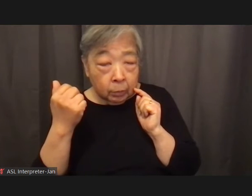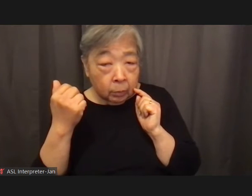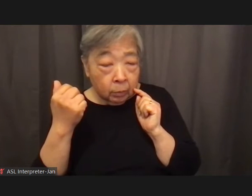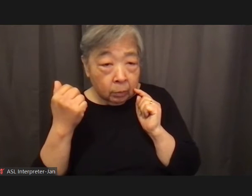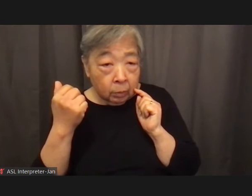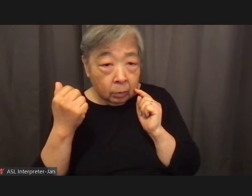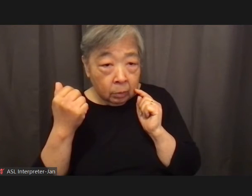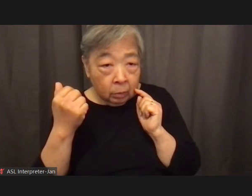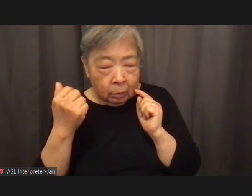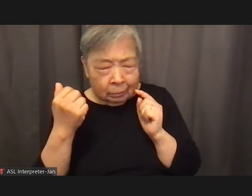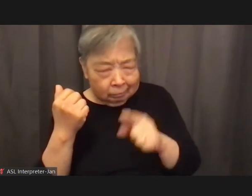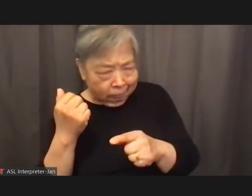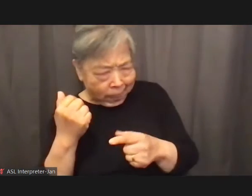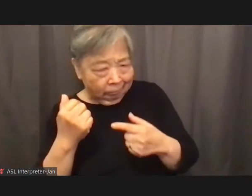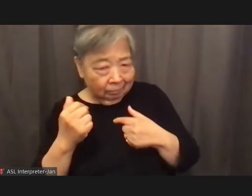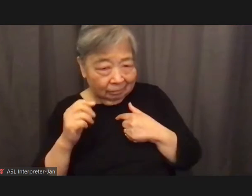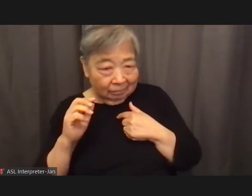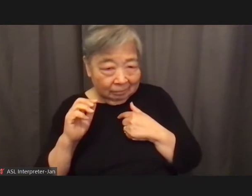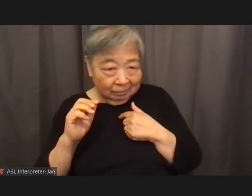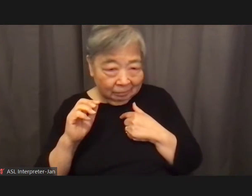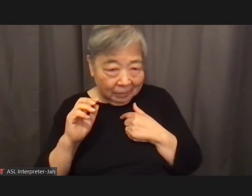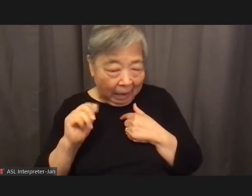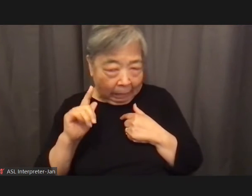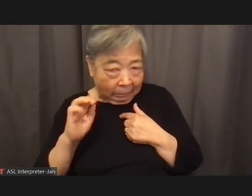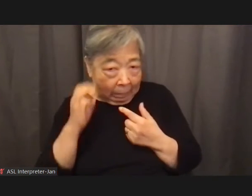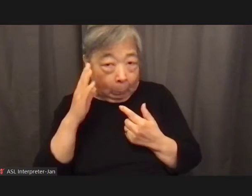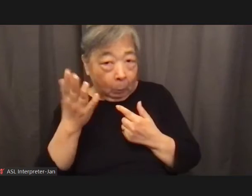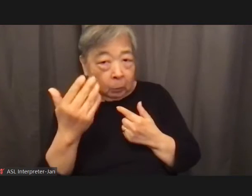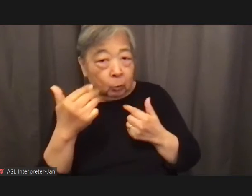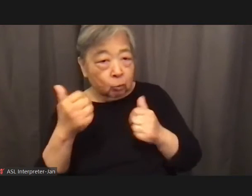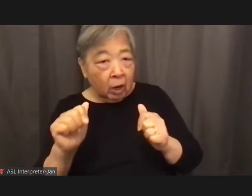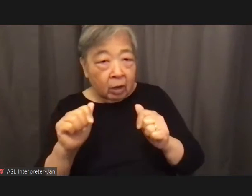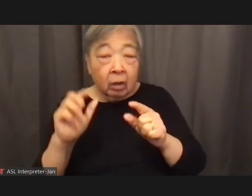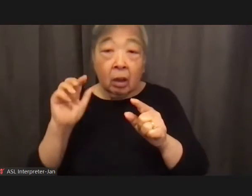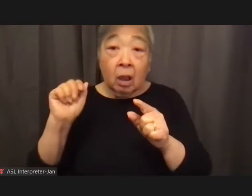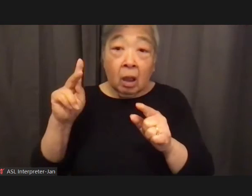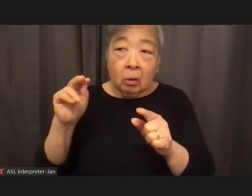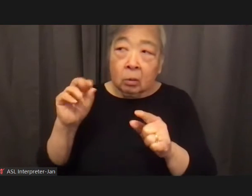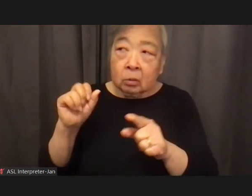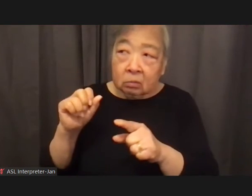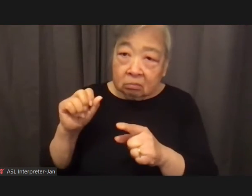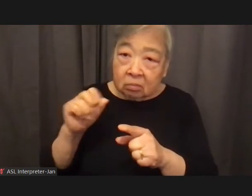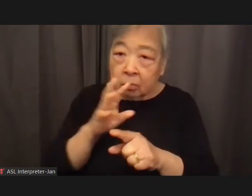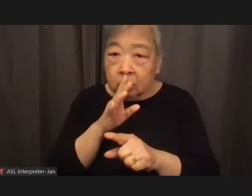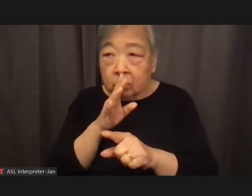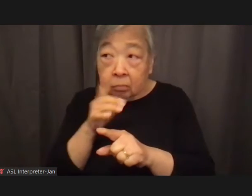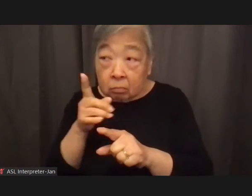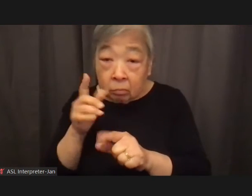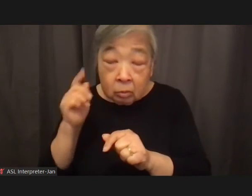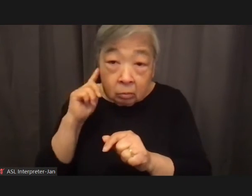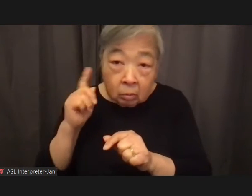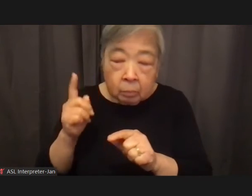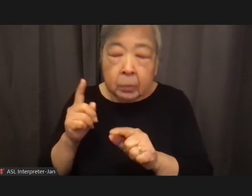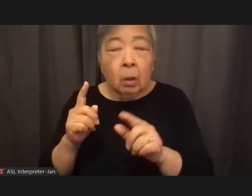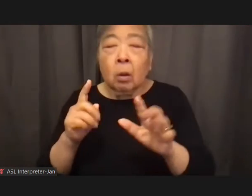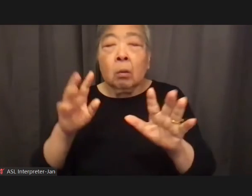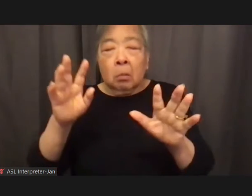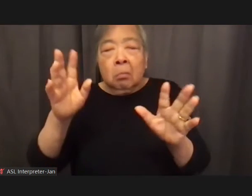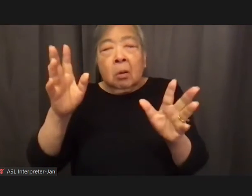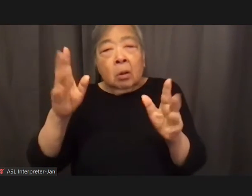Mm-hmm. I don't know. Give it a try. Yes? Yeah. Is it okay? Yes. All right. Well, just to catch up.